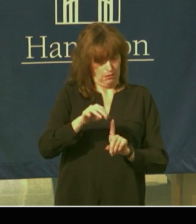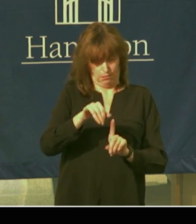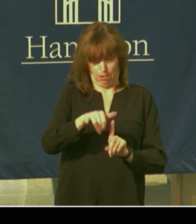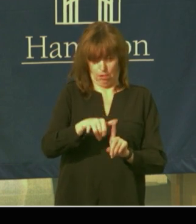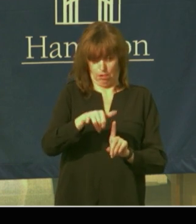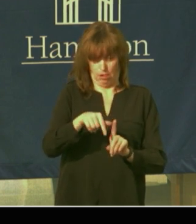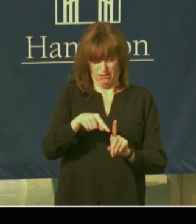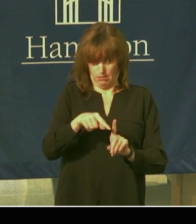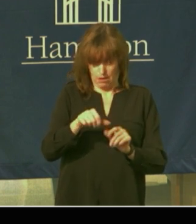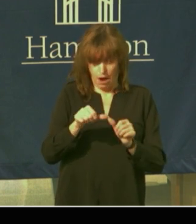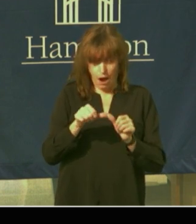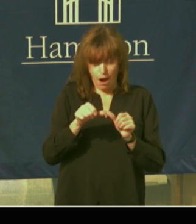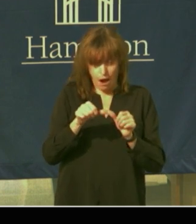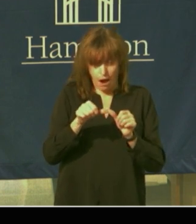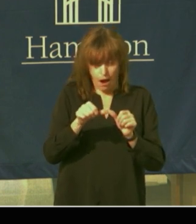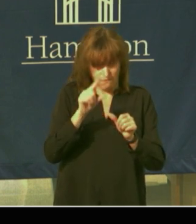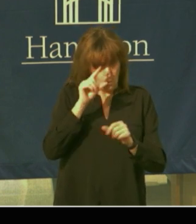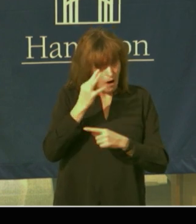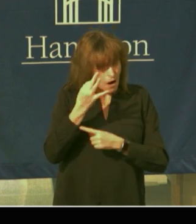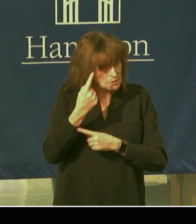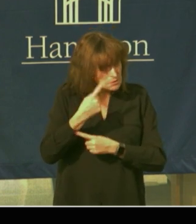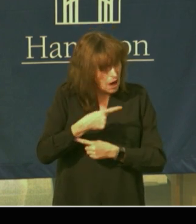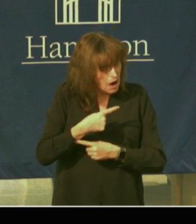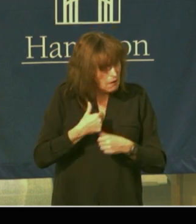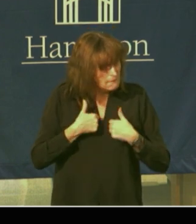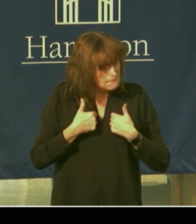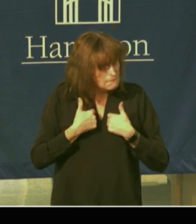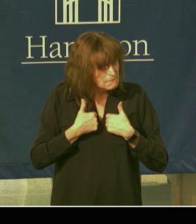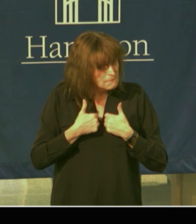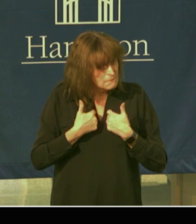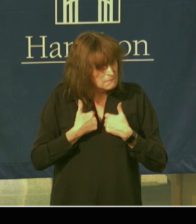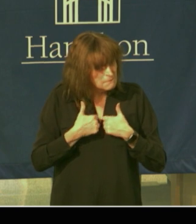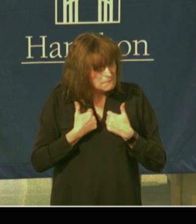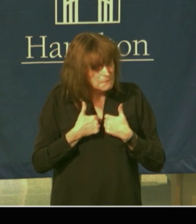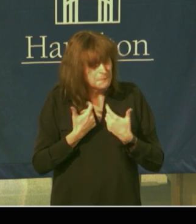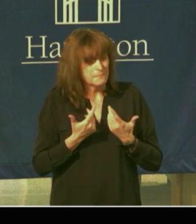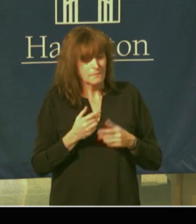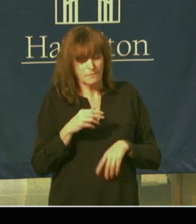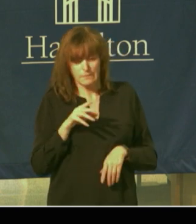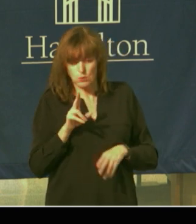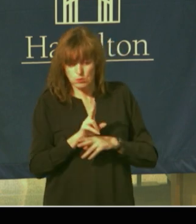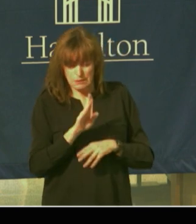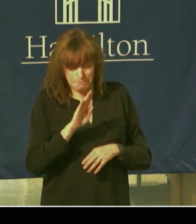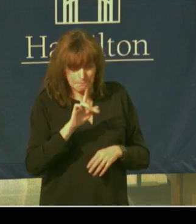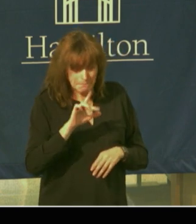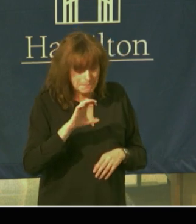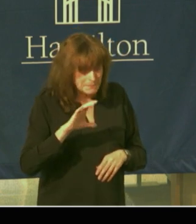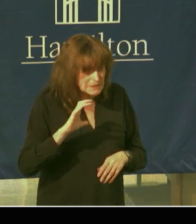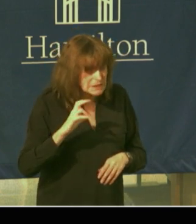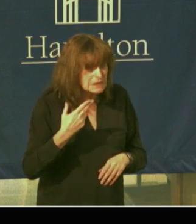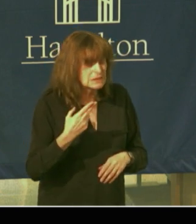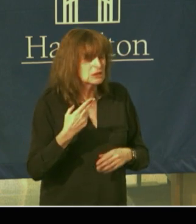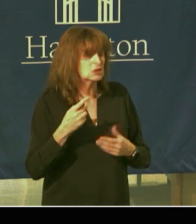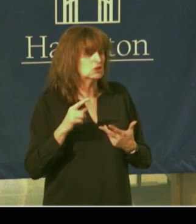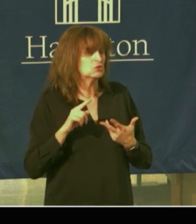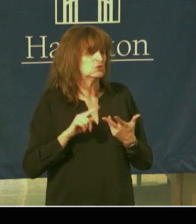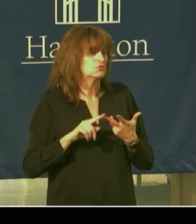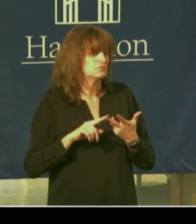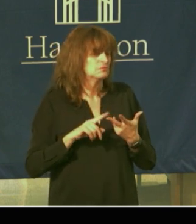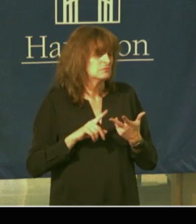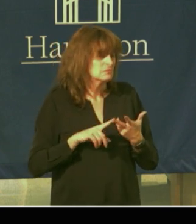But we also know that diluted bleach, hydrogen peroxide, alcohol, cleaning